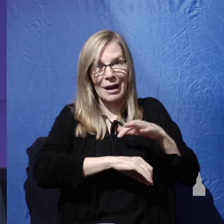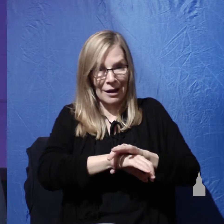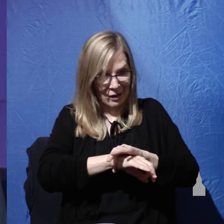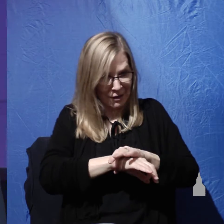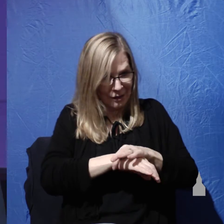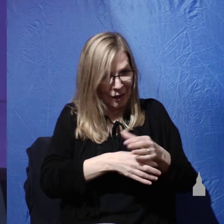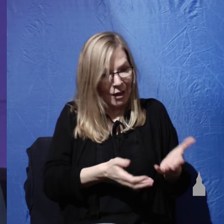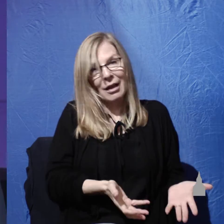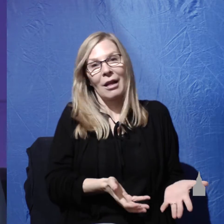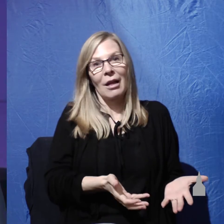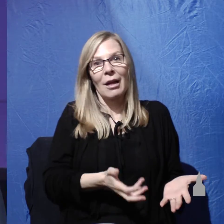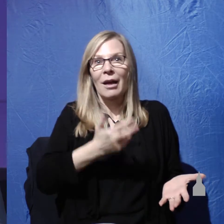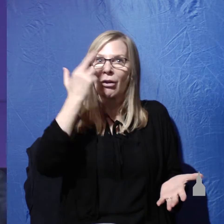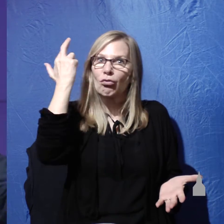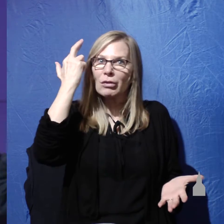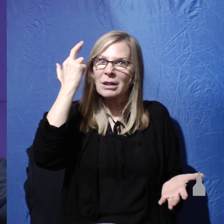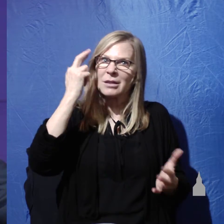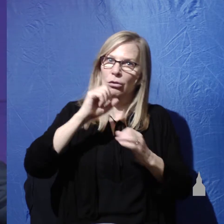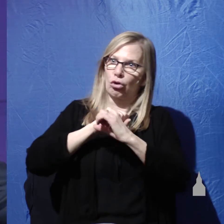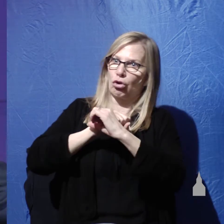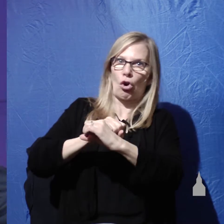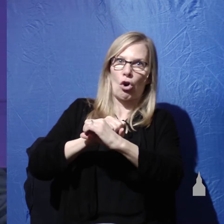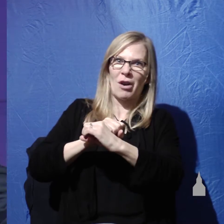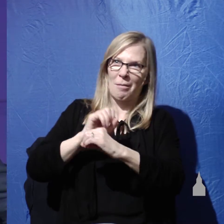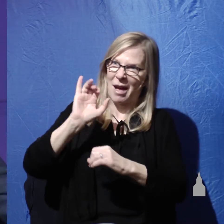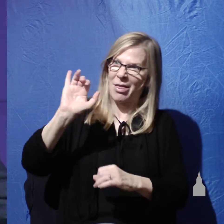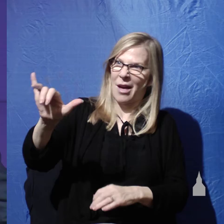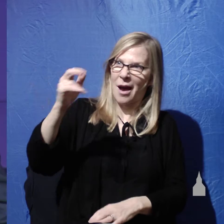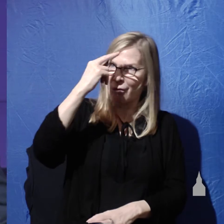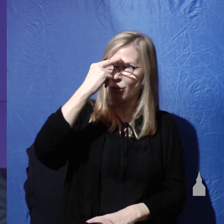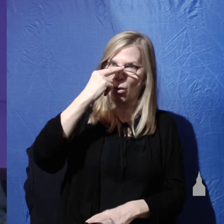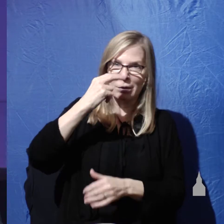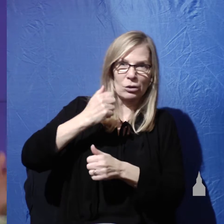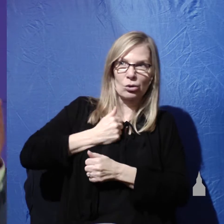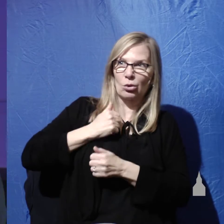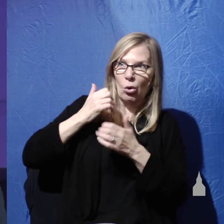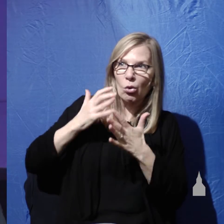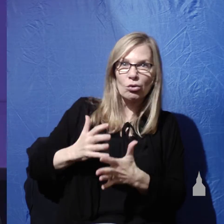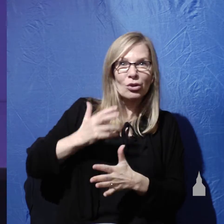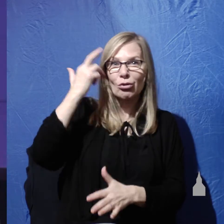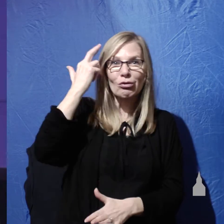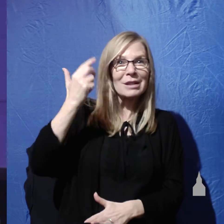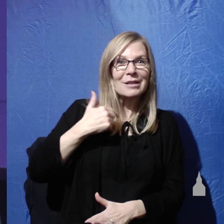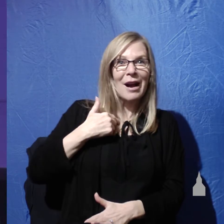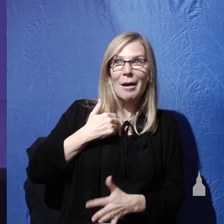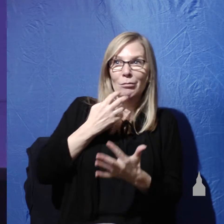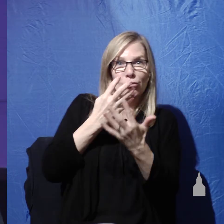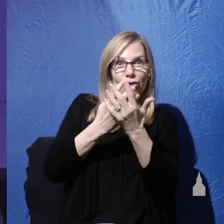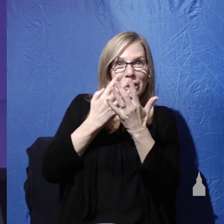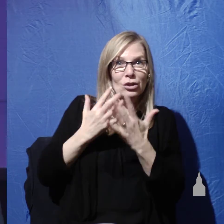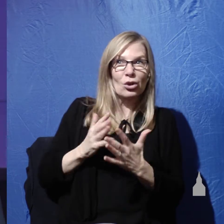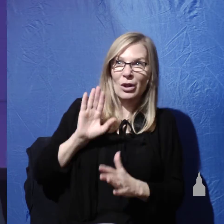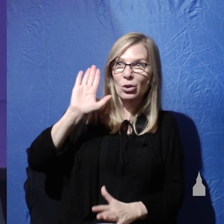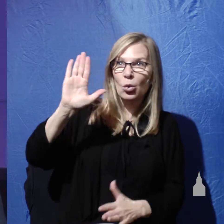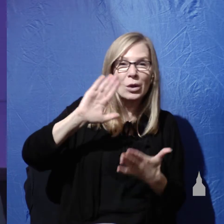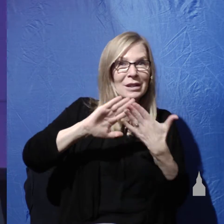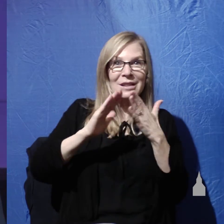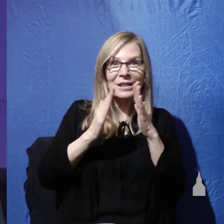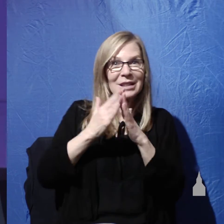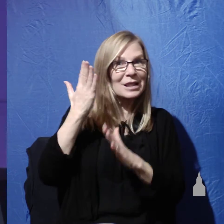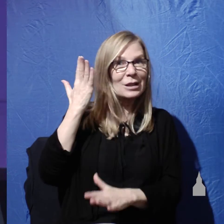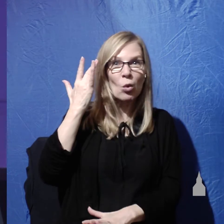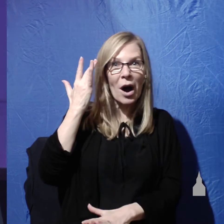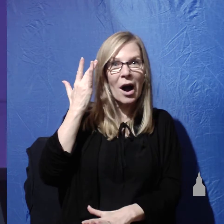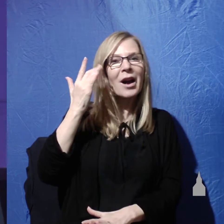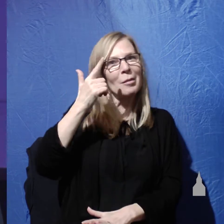gentlemen, the reason I'm being guarded by this Roman soldier, the reason I'm a prisoner in your city is because of the